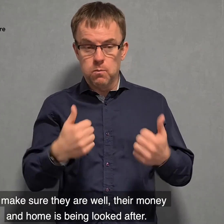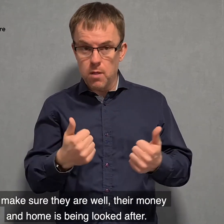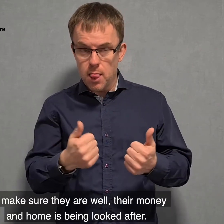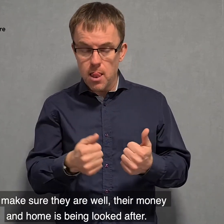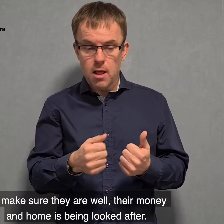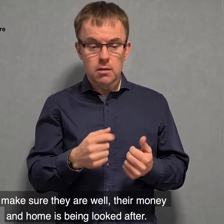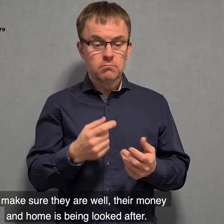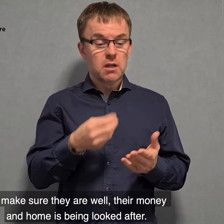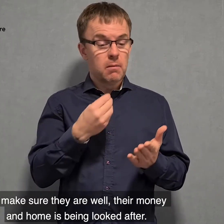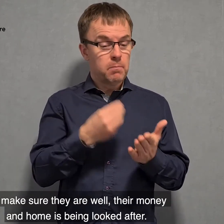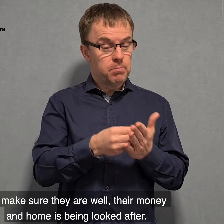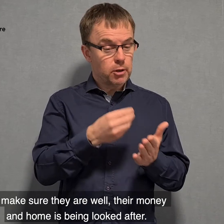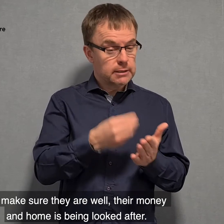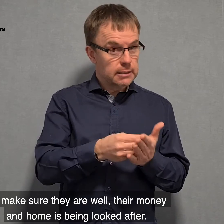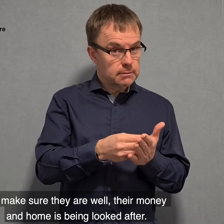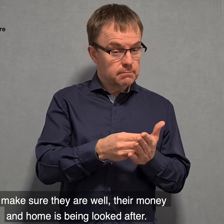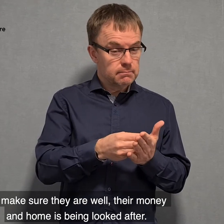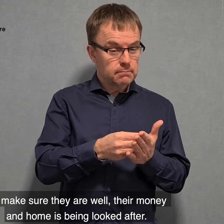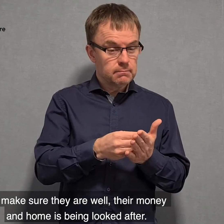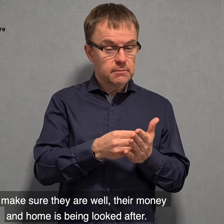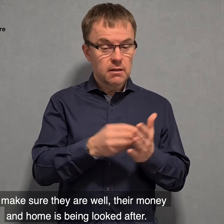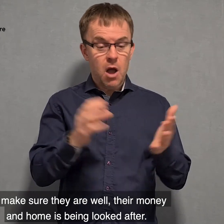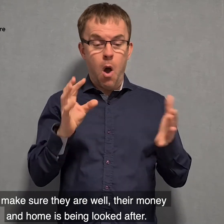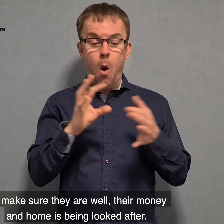their money and home is being looked after.